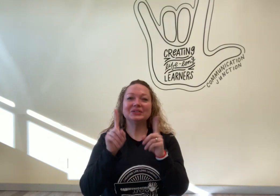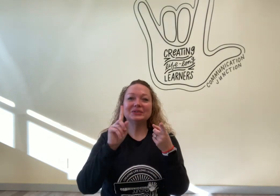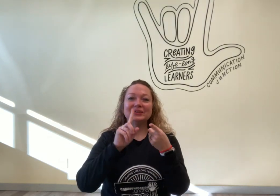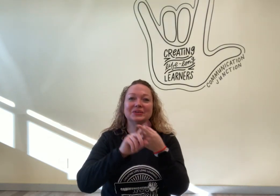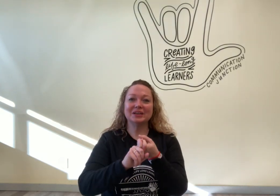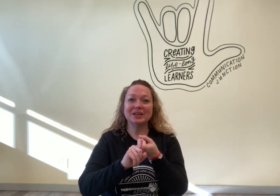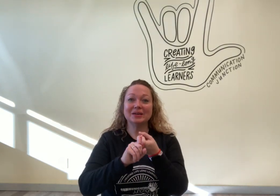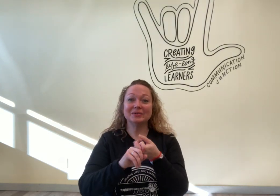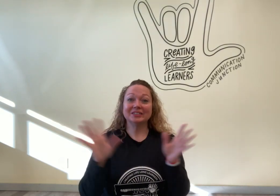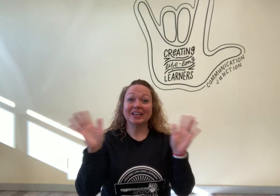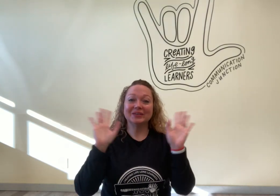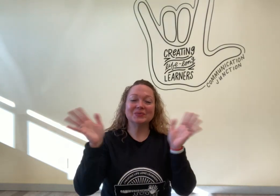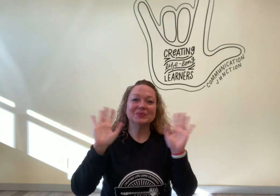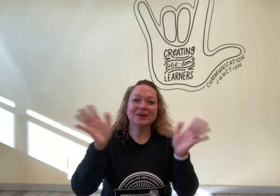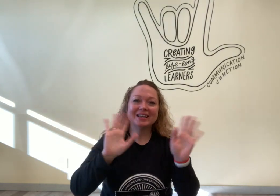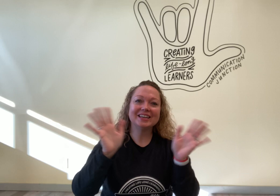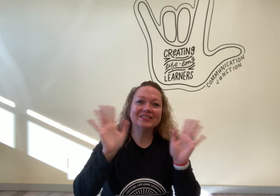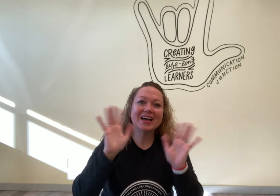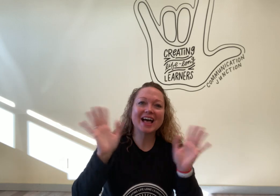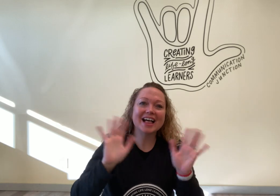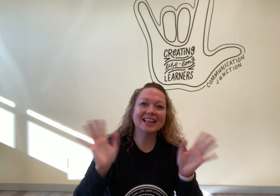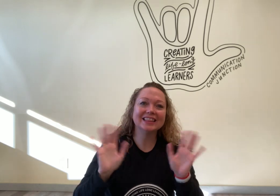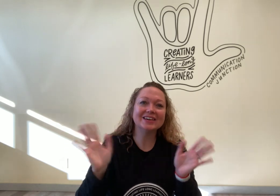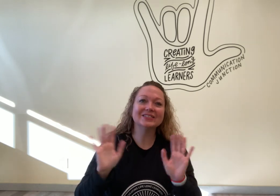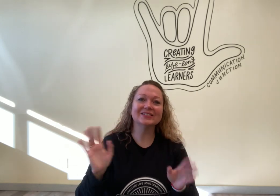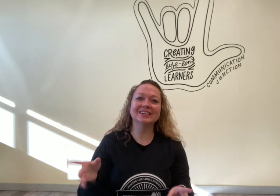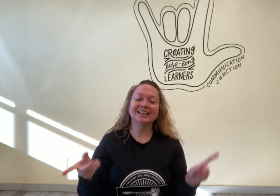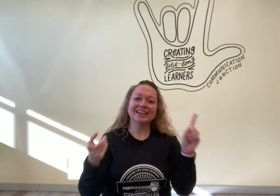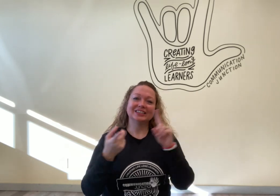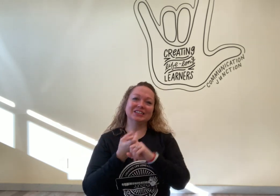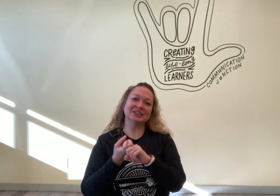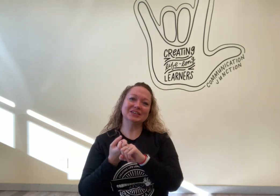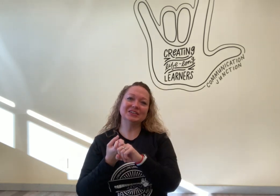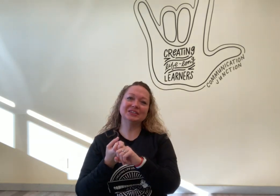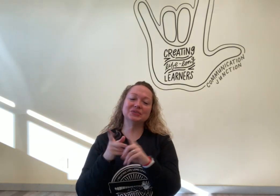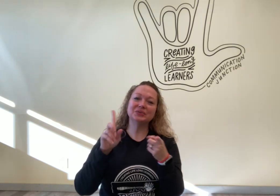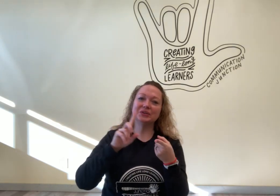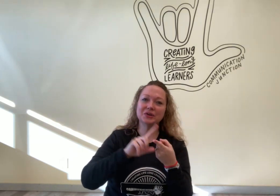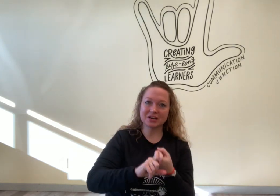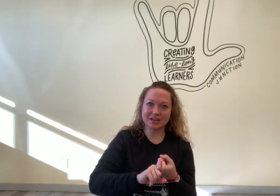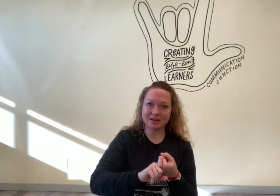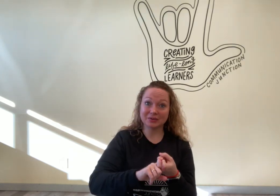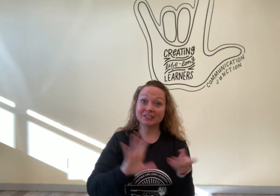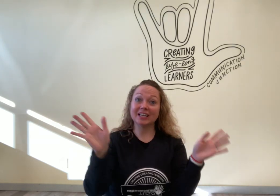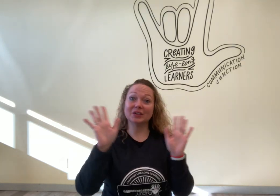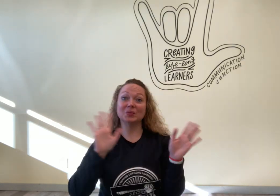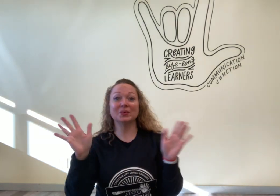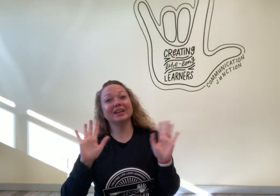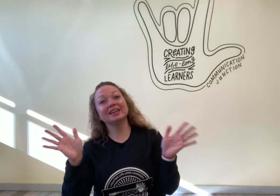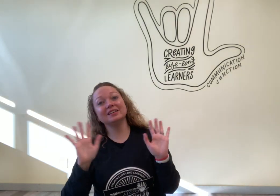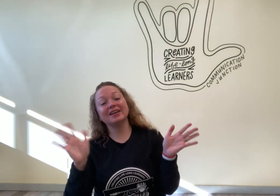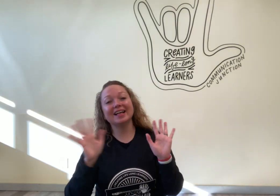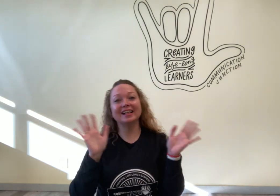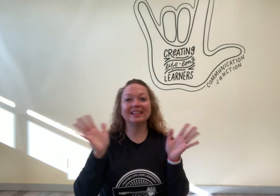your neighbors and wave hello. Turn to your neighbors and wave